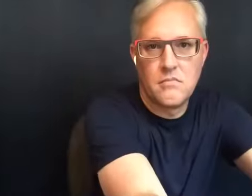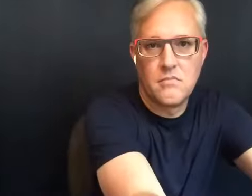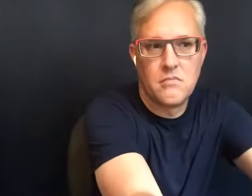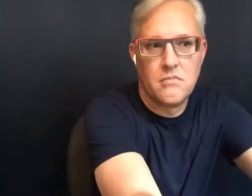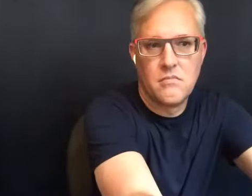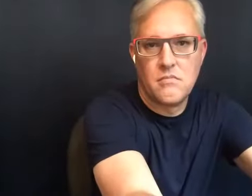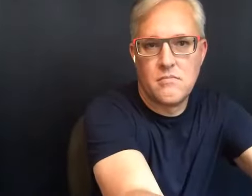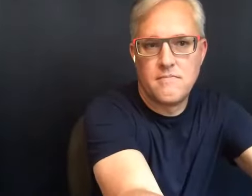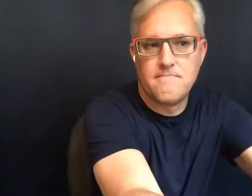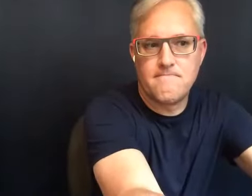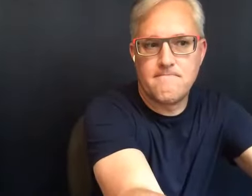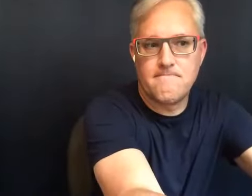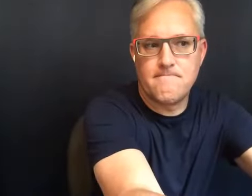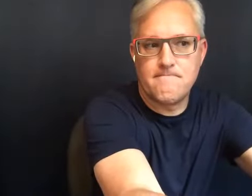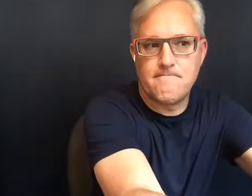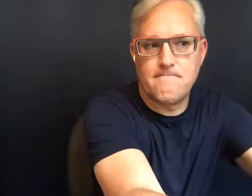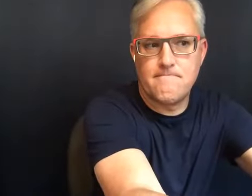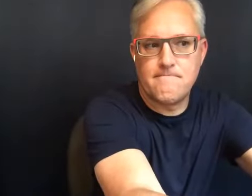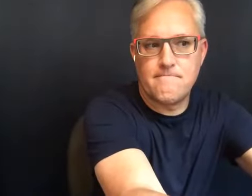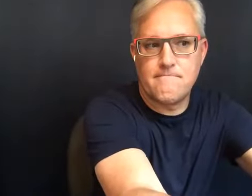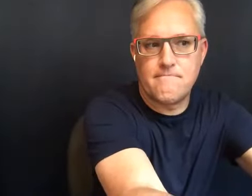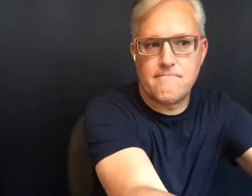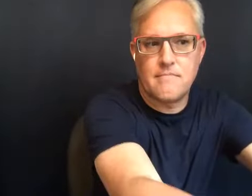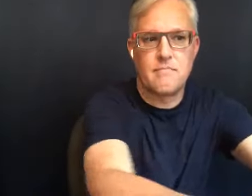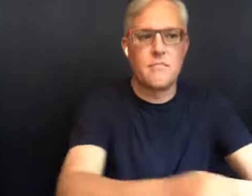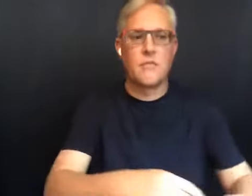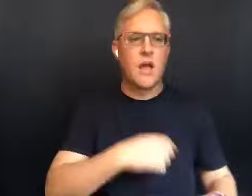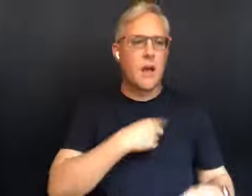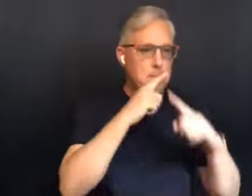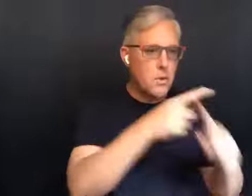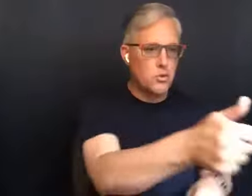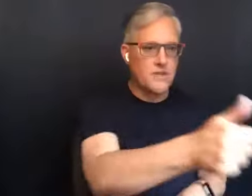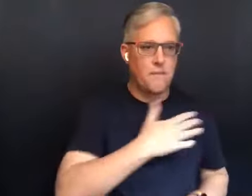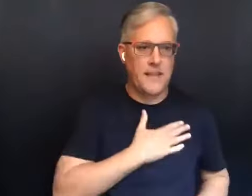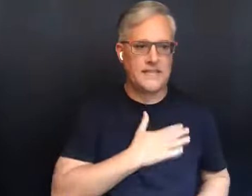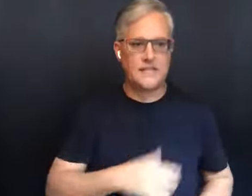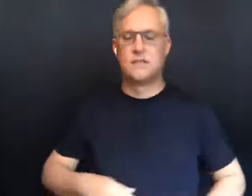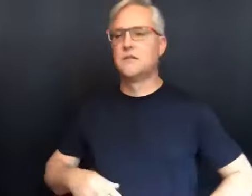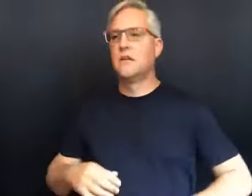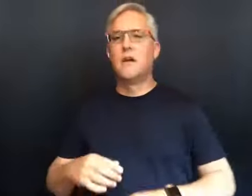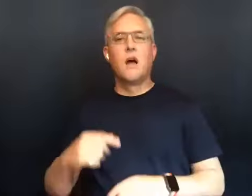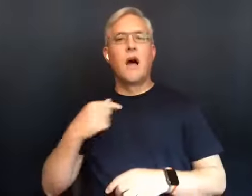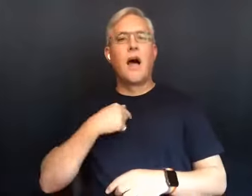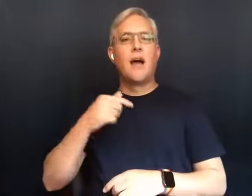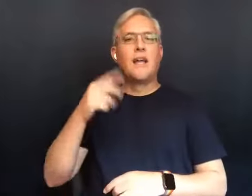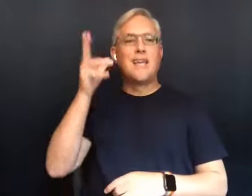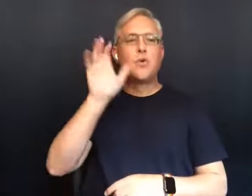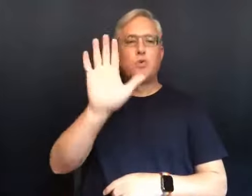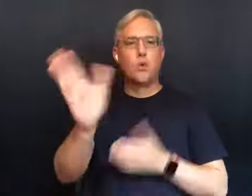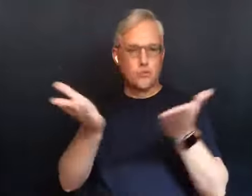carry the message. Responsible for the integrity of the message through our literature. And so now, we